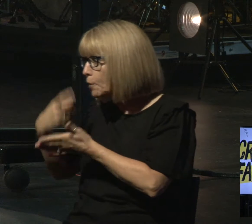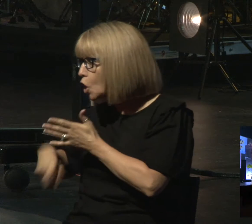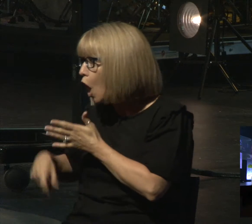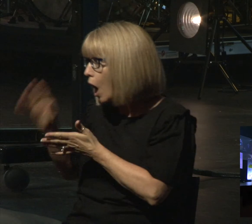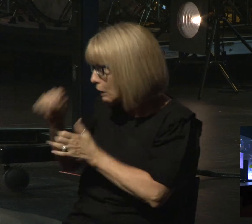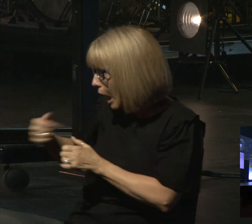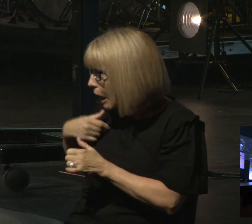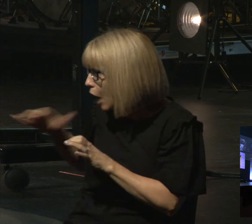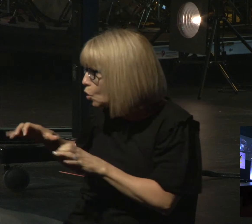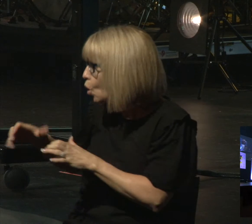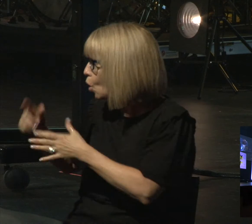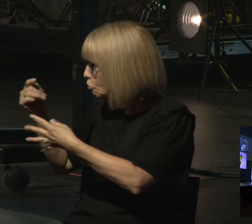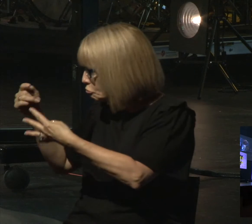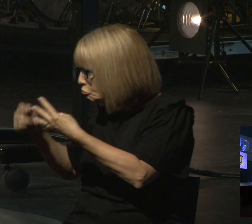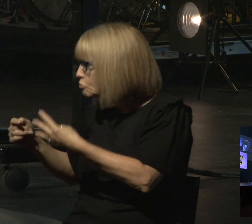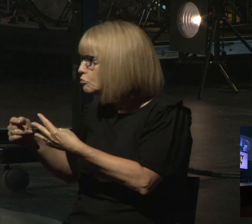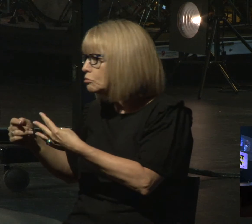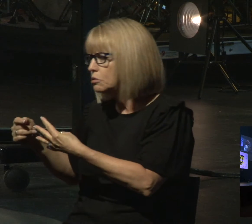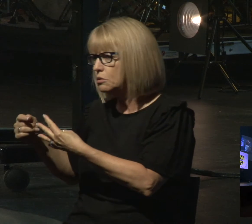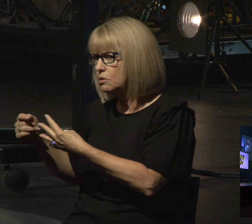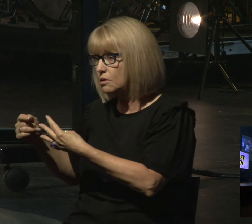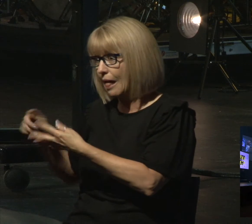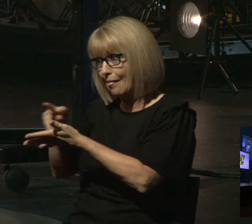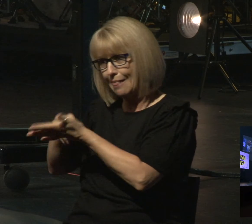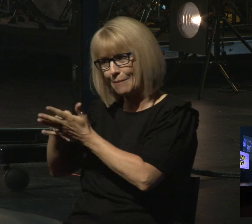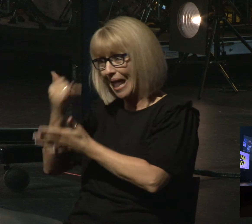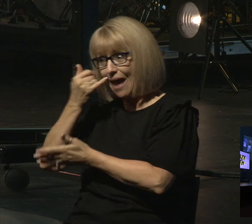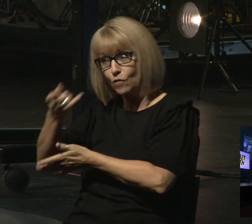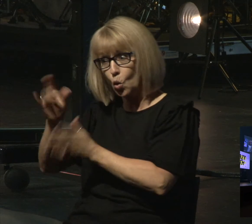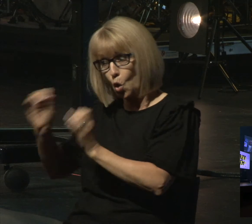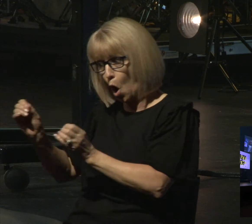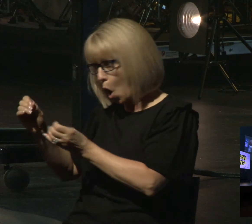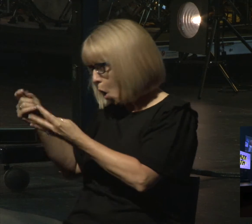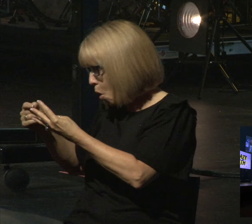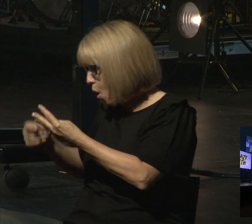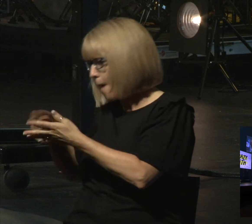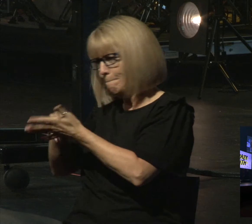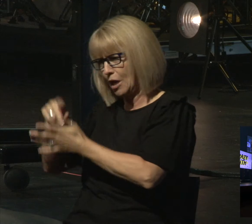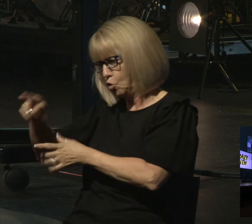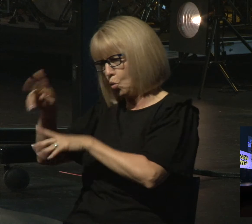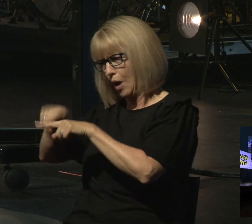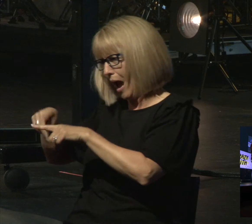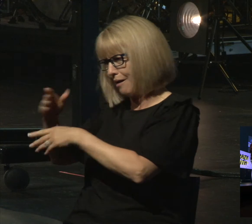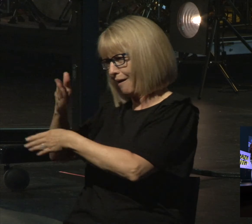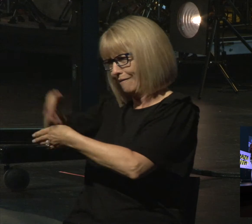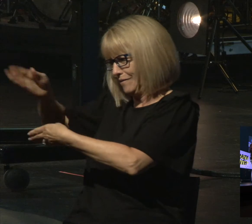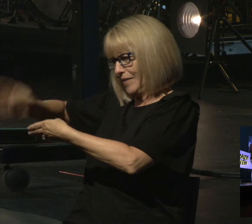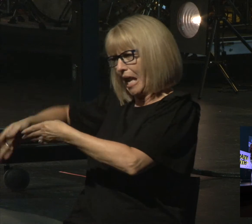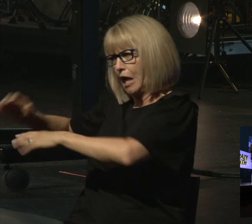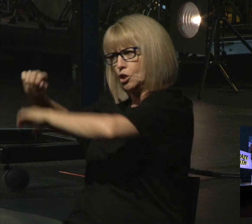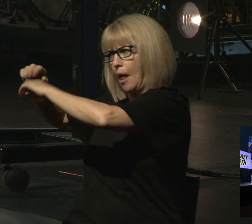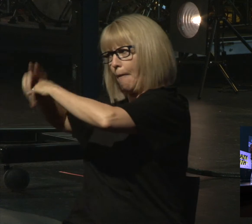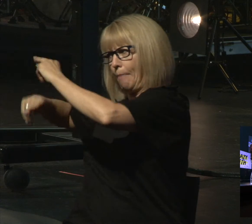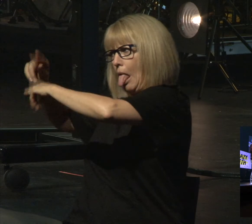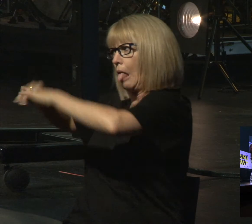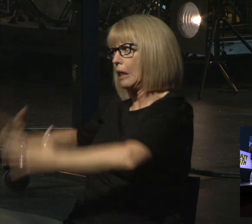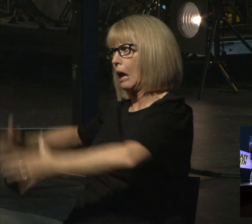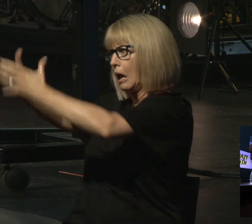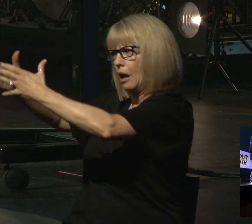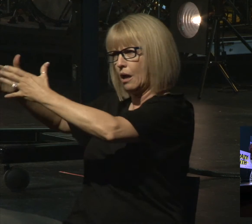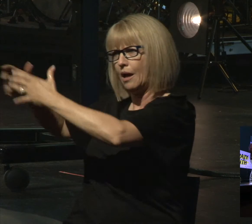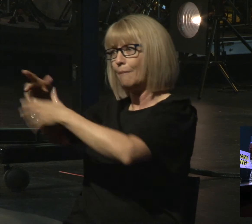to complete it? Otherwise, he has laid a foundation and is not able to finish it, and all who see it begin to mock